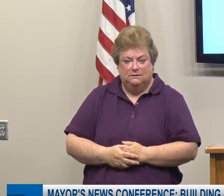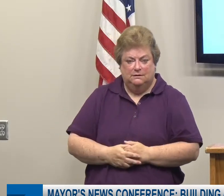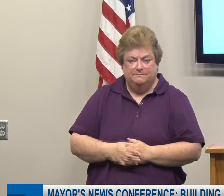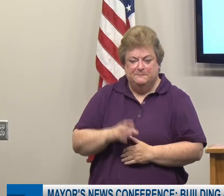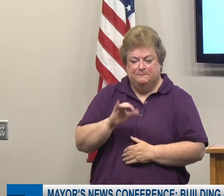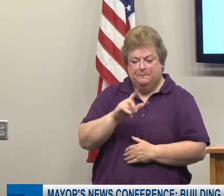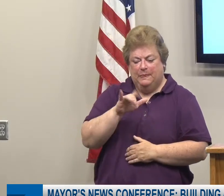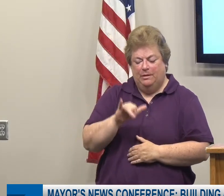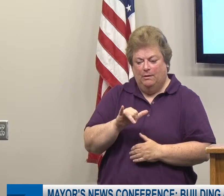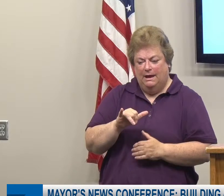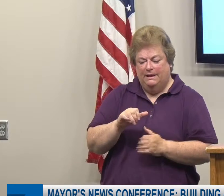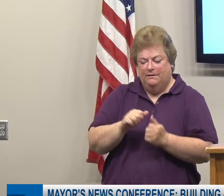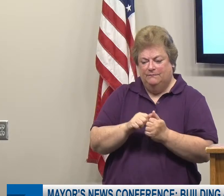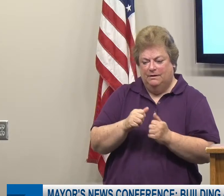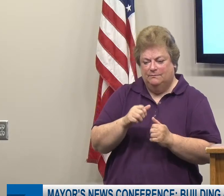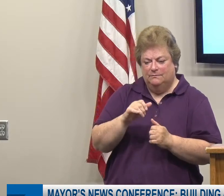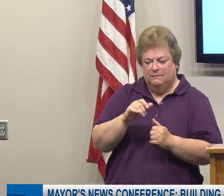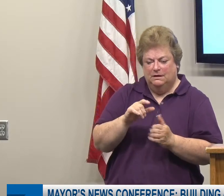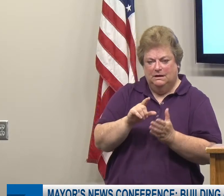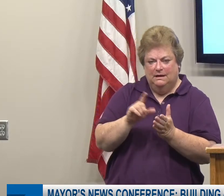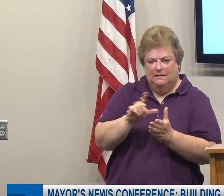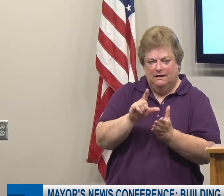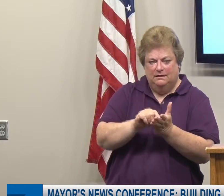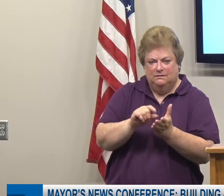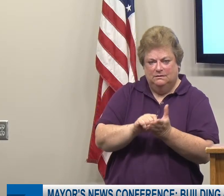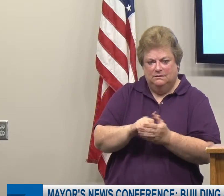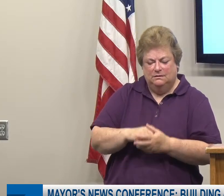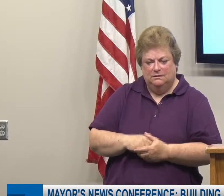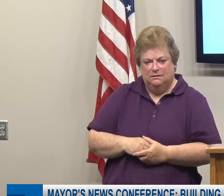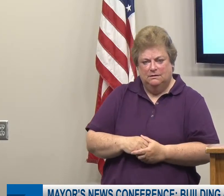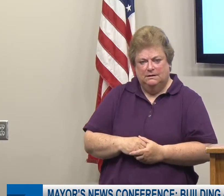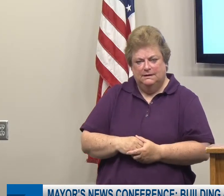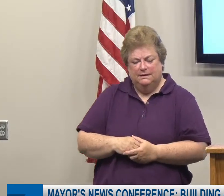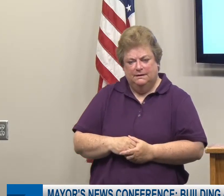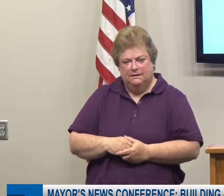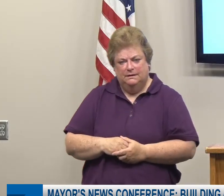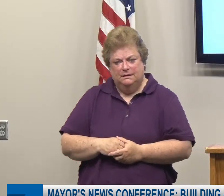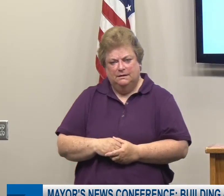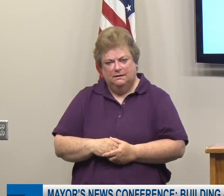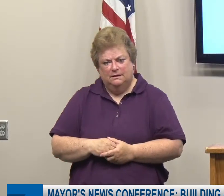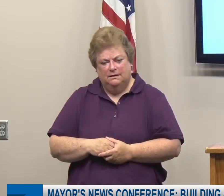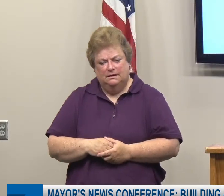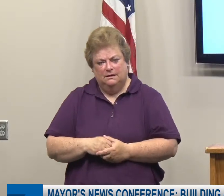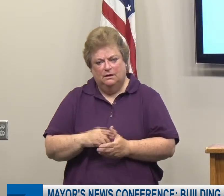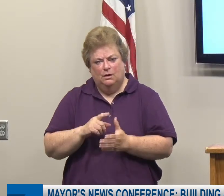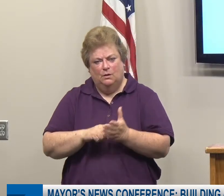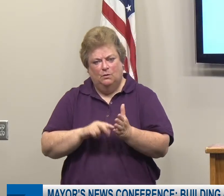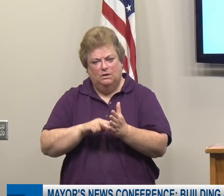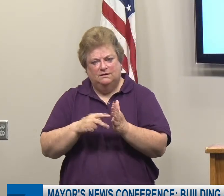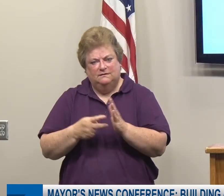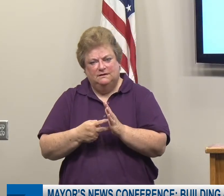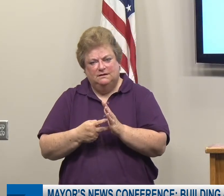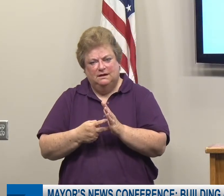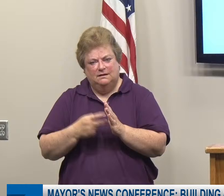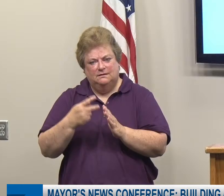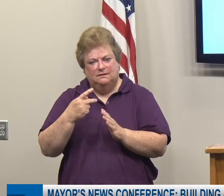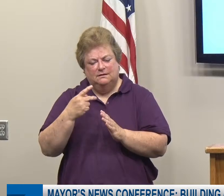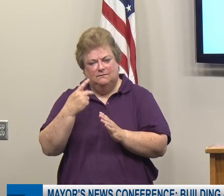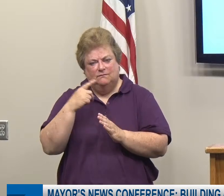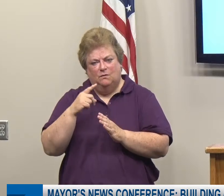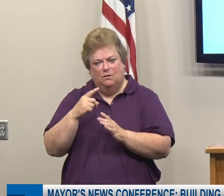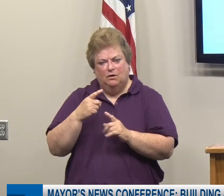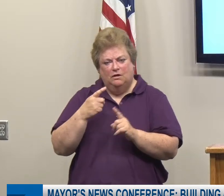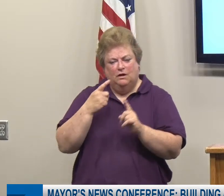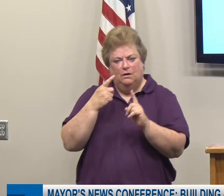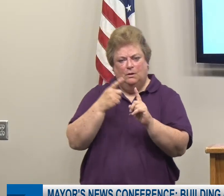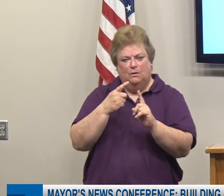Riley with the Journal Star, a question about the CPAB related changes. What's the intended goal